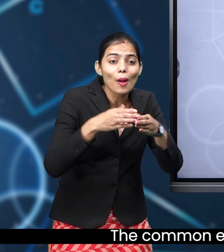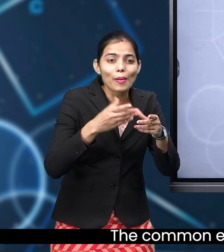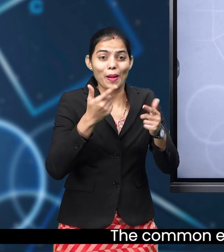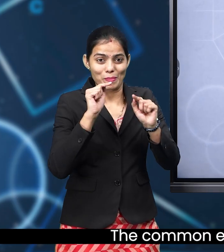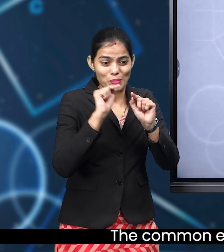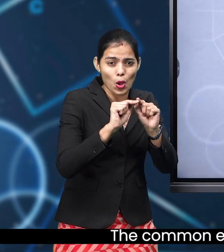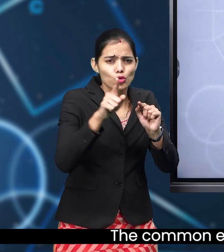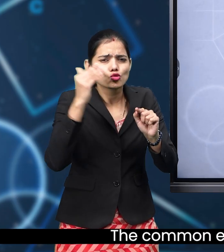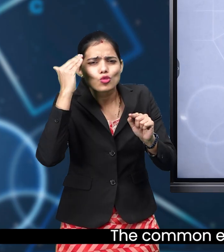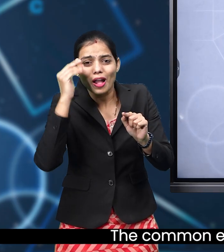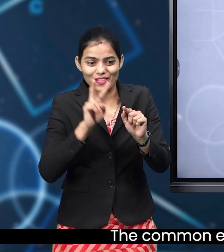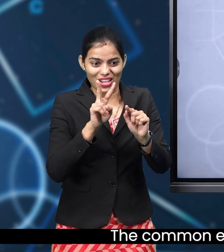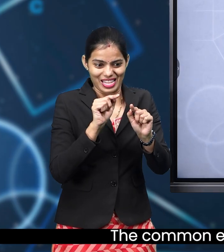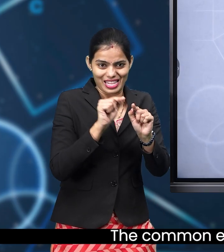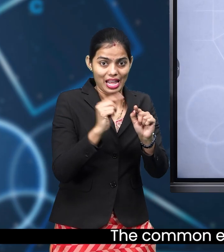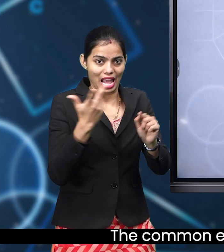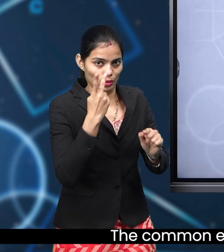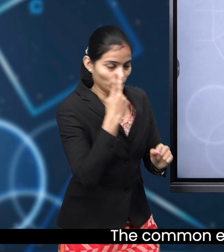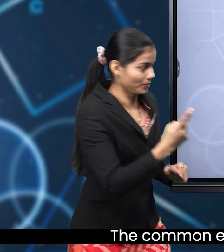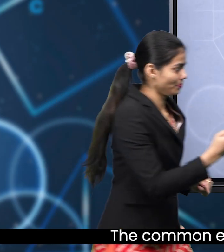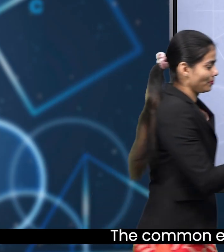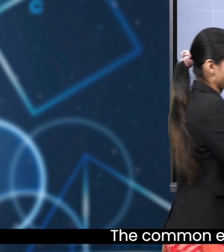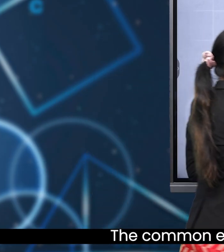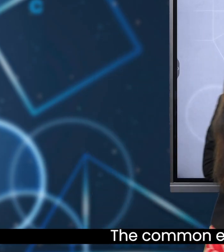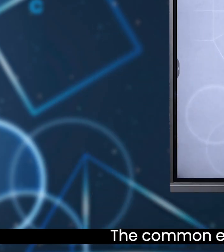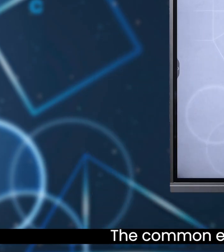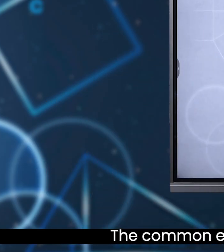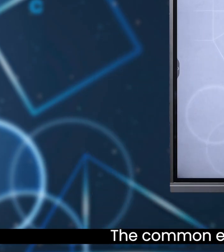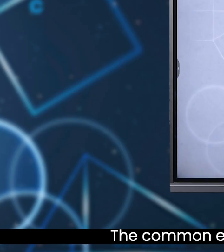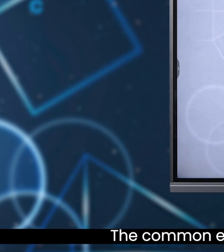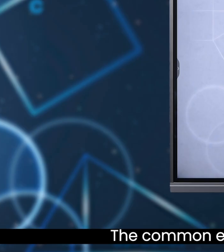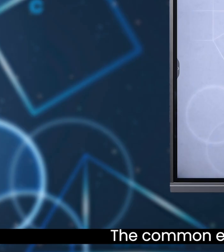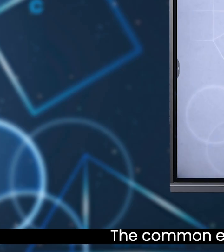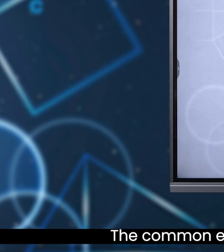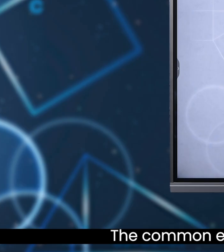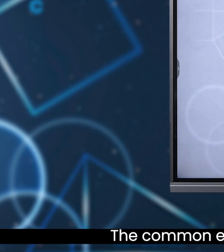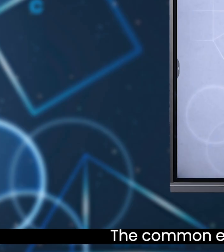The common endpoint is known as its vertex.